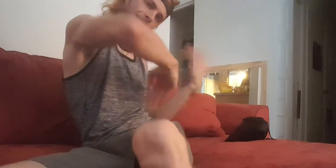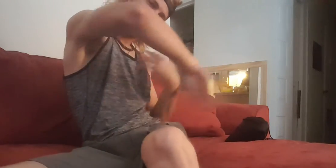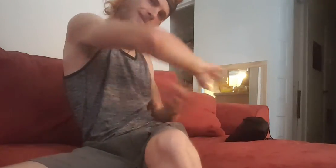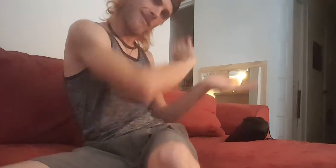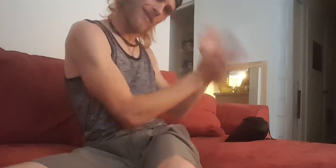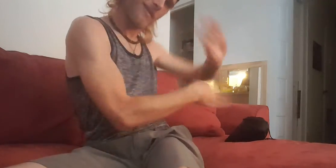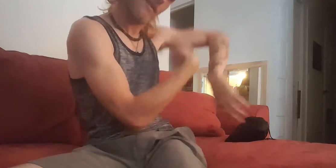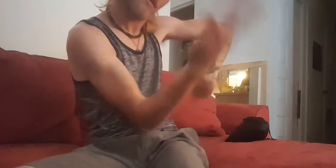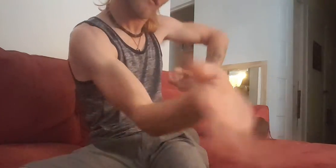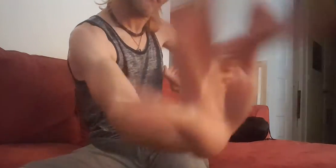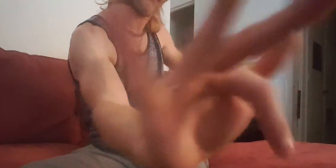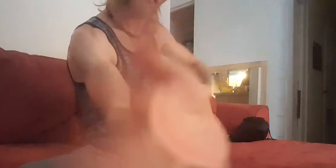to my ugly